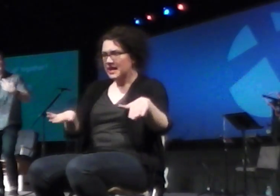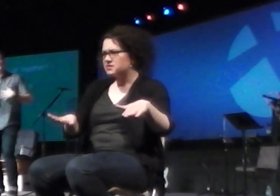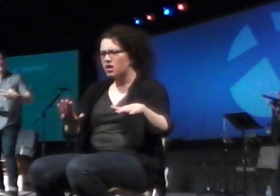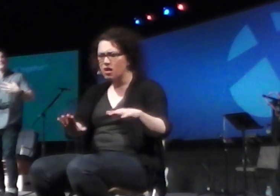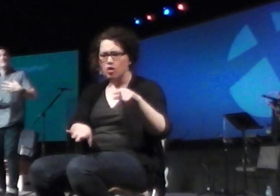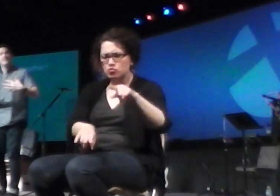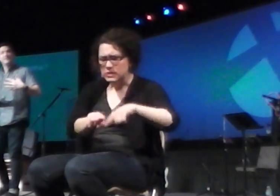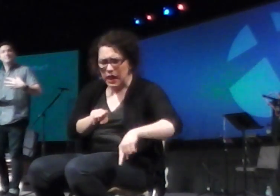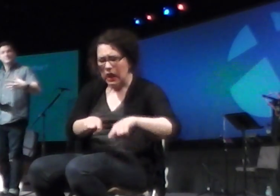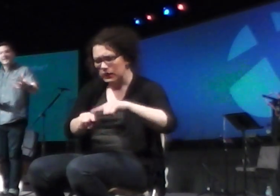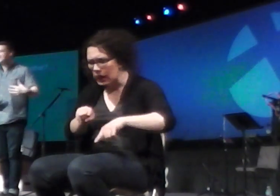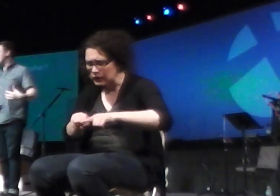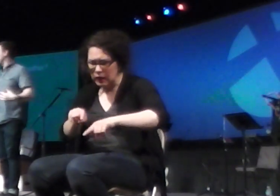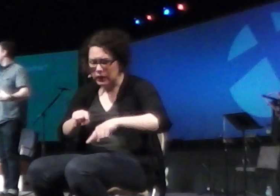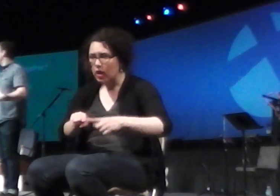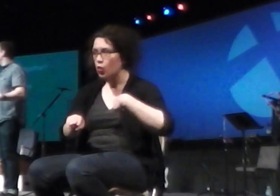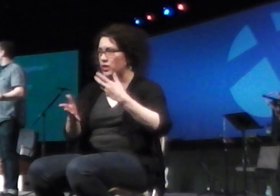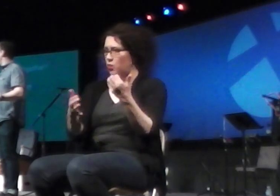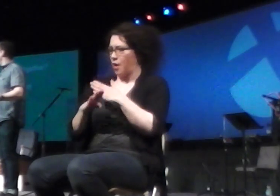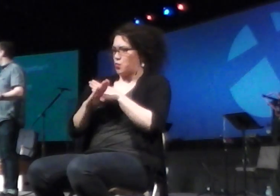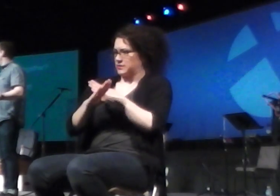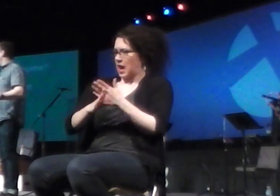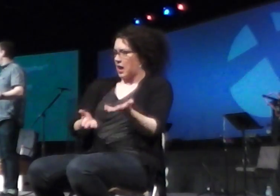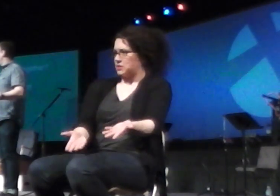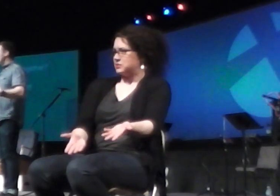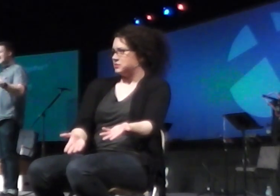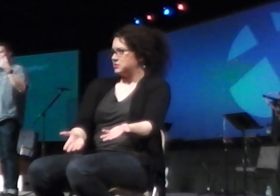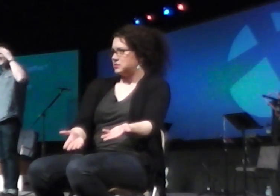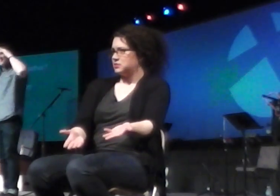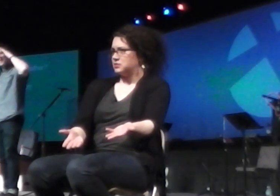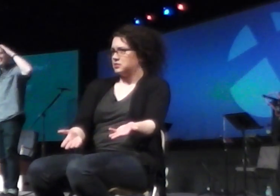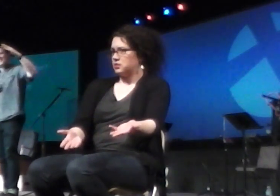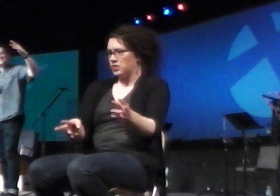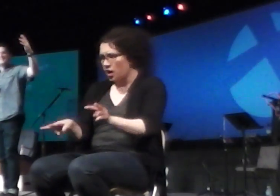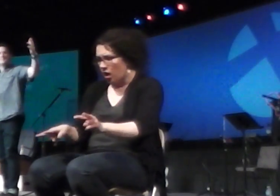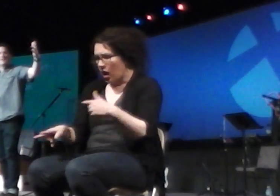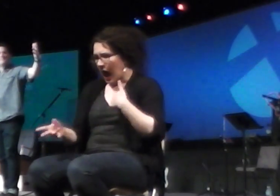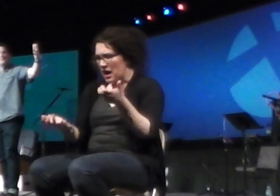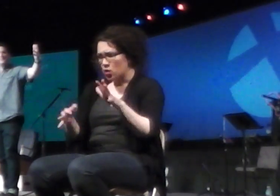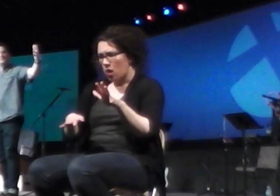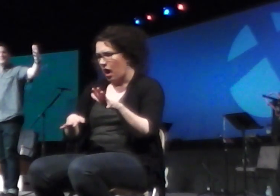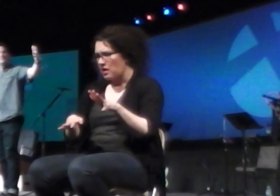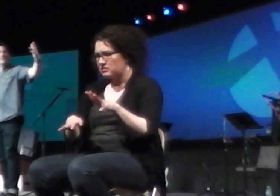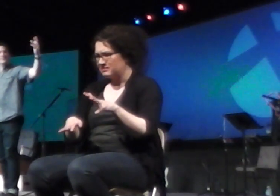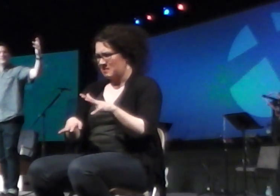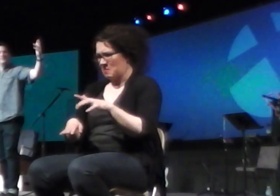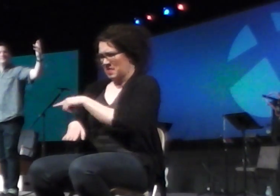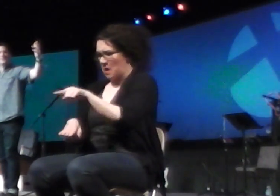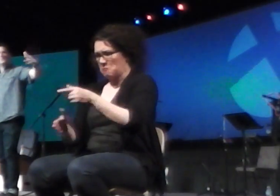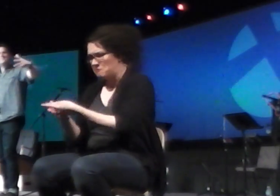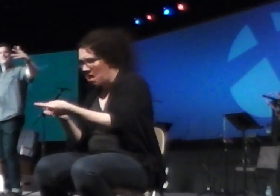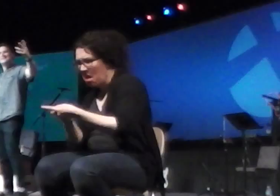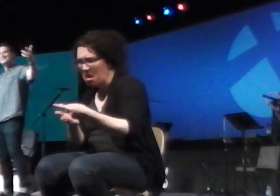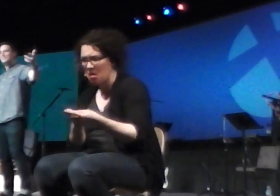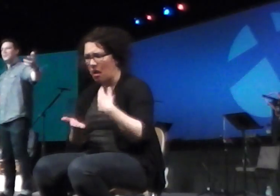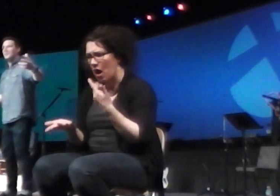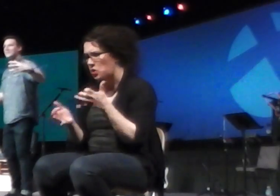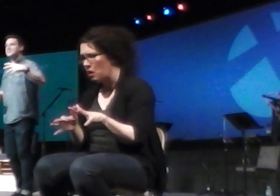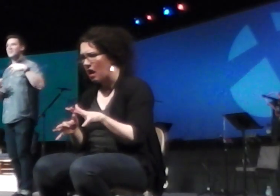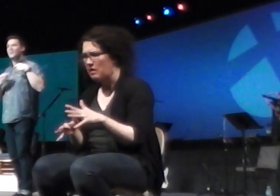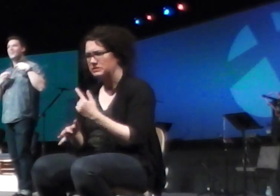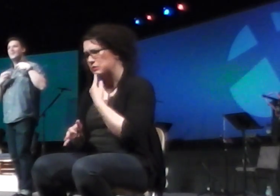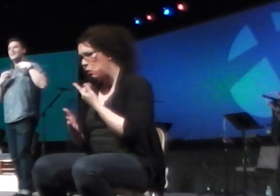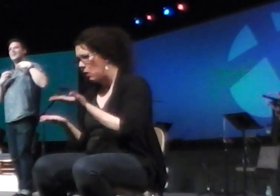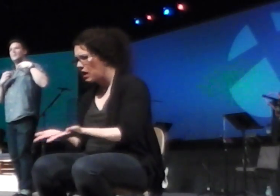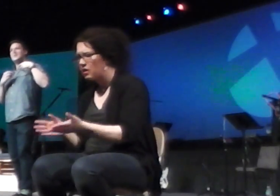it's because we're trying to protect them, right? We look at them and we think, well, I don't want to set them up for failure. I don't want them to get disappointed or